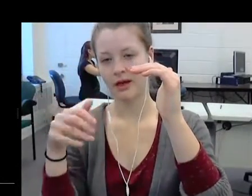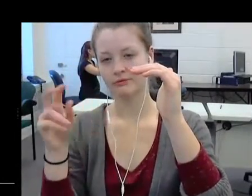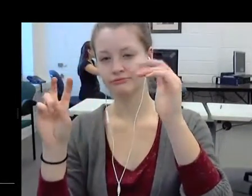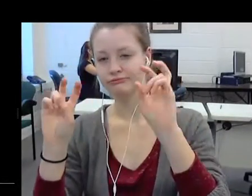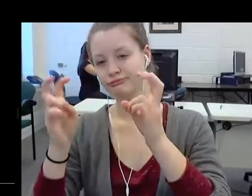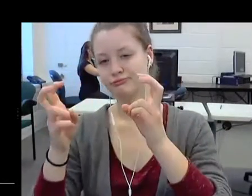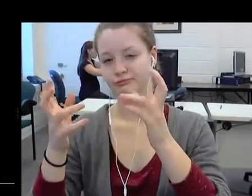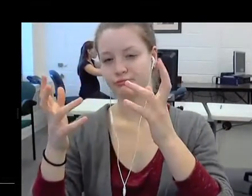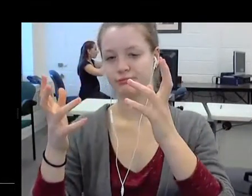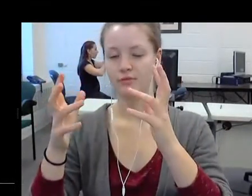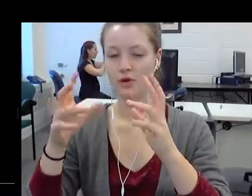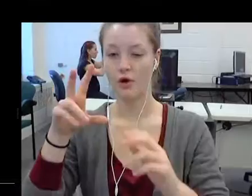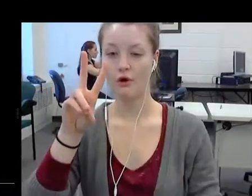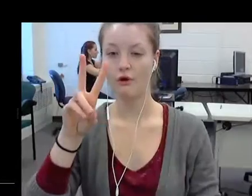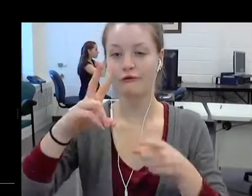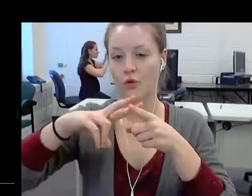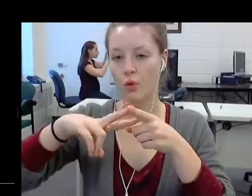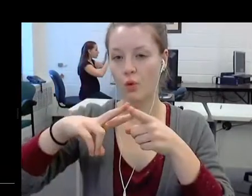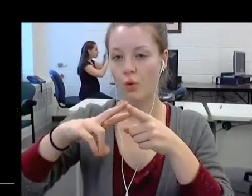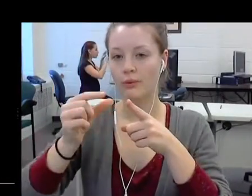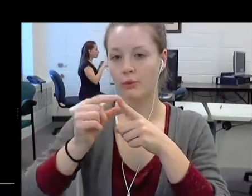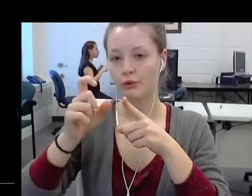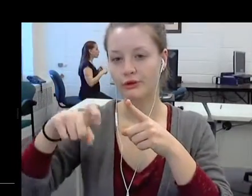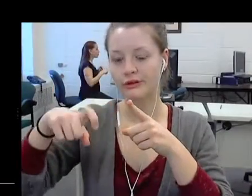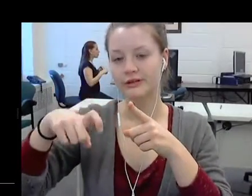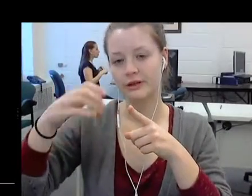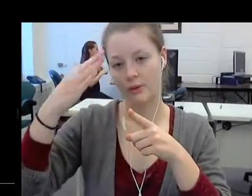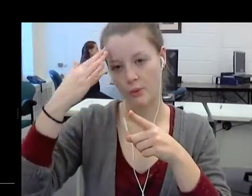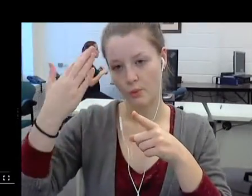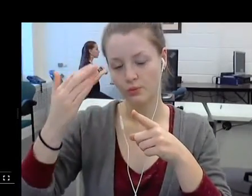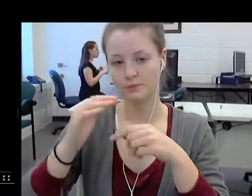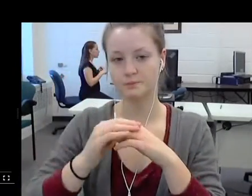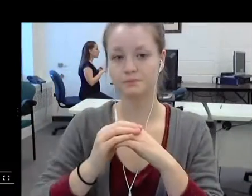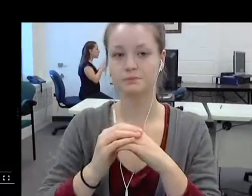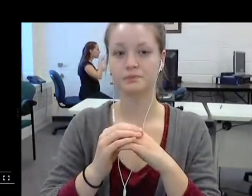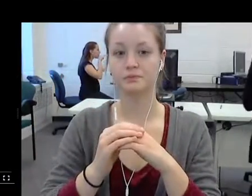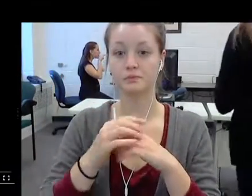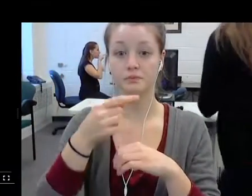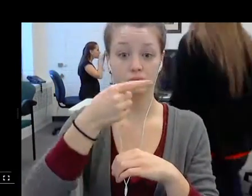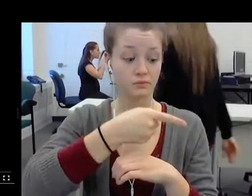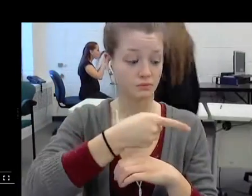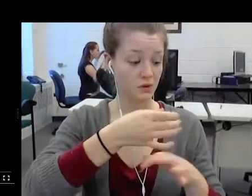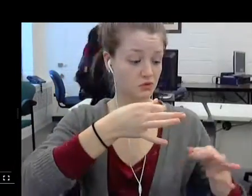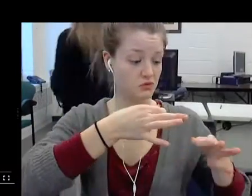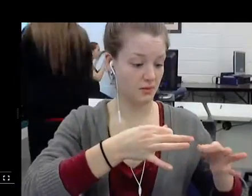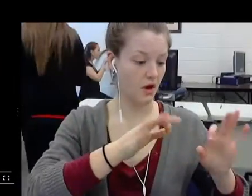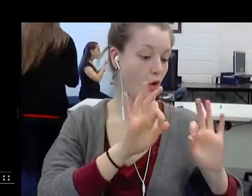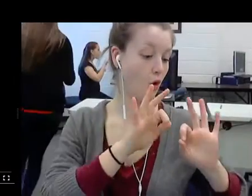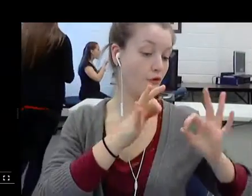word. And the text describes it as a family group.